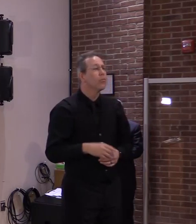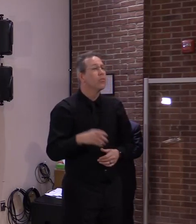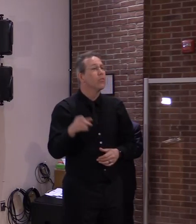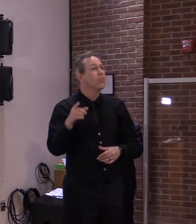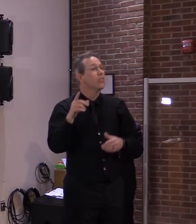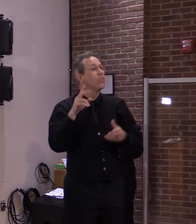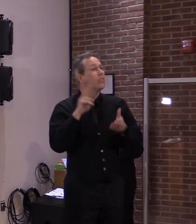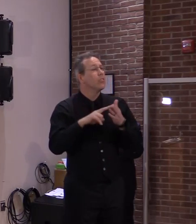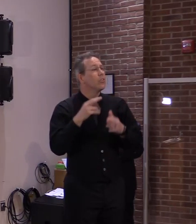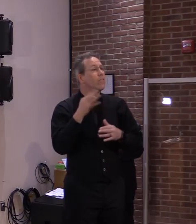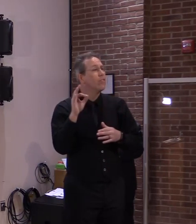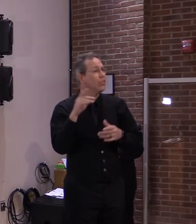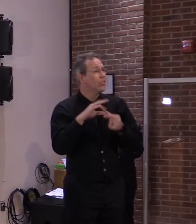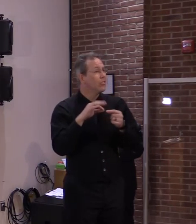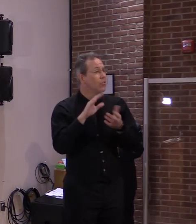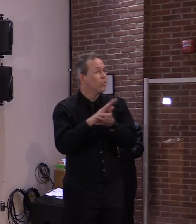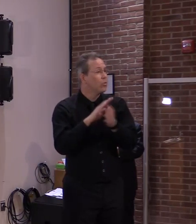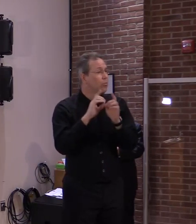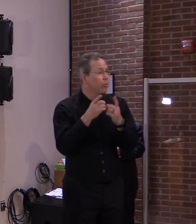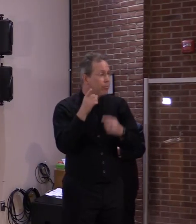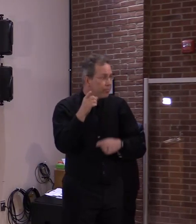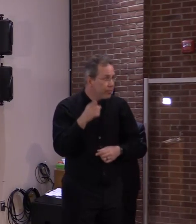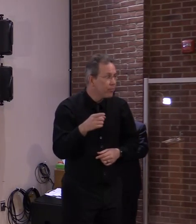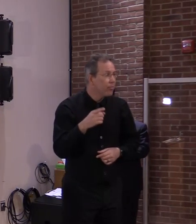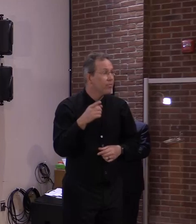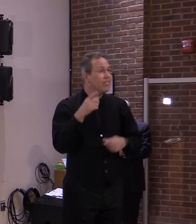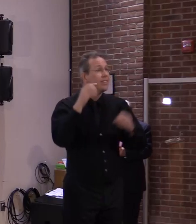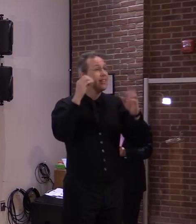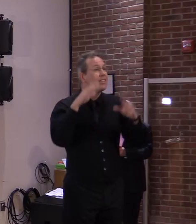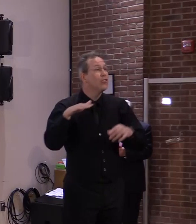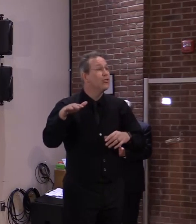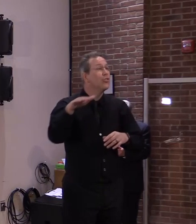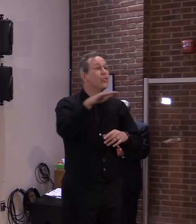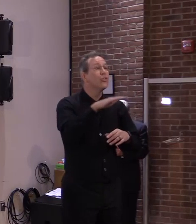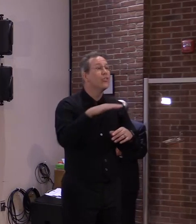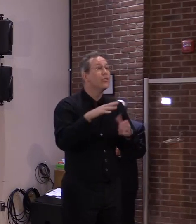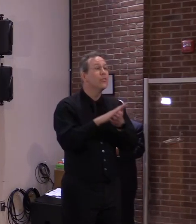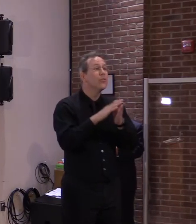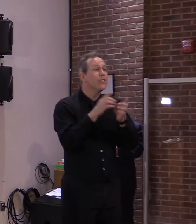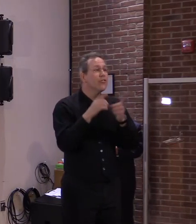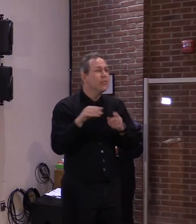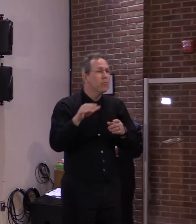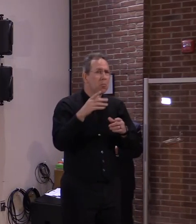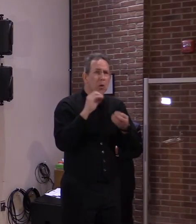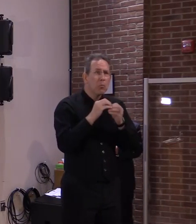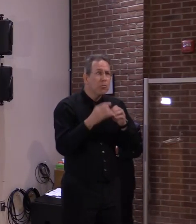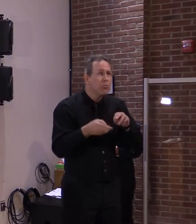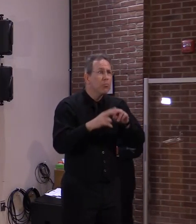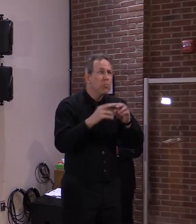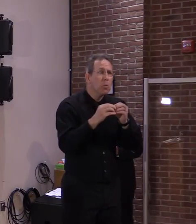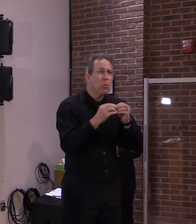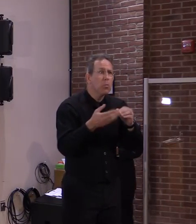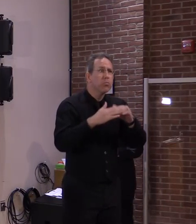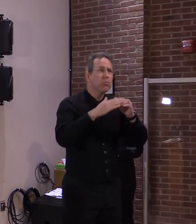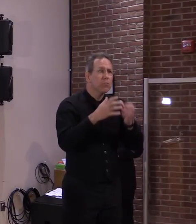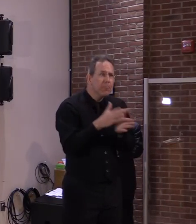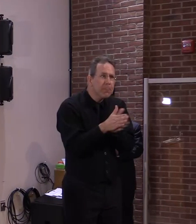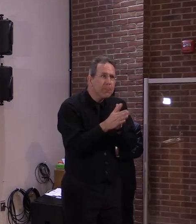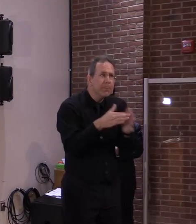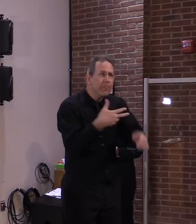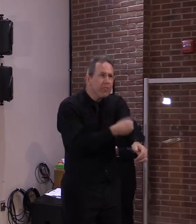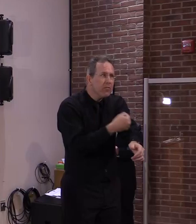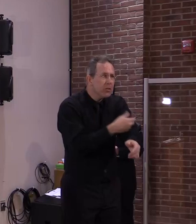has a high enough uptake of vaccine, just doesn't make for a viable population to do surveillance testing on.